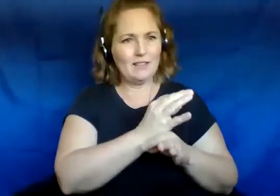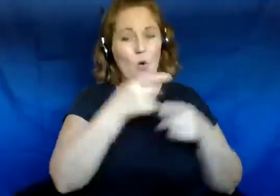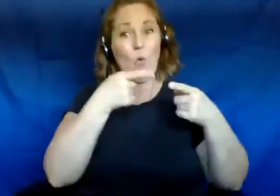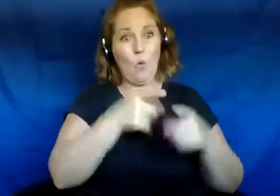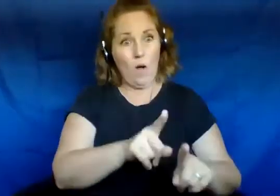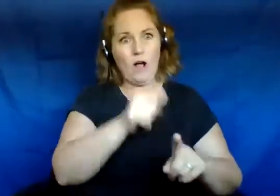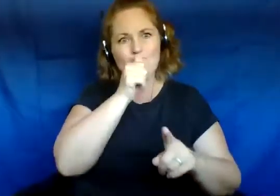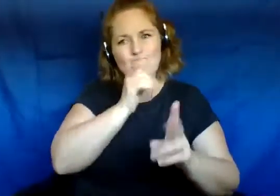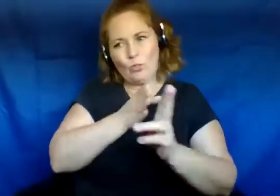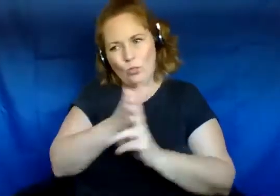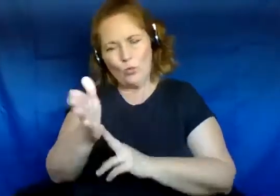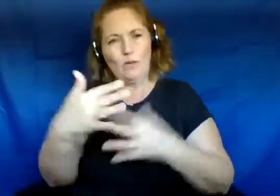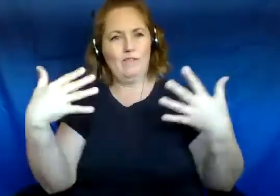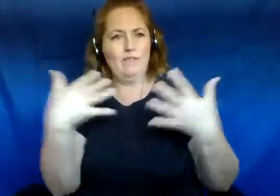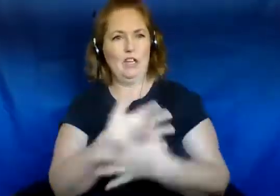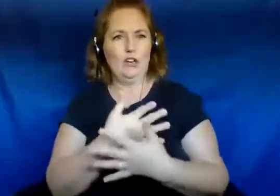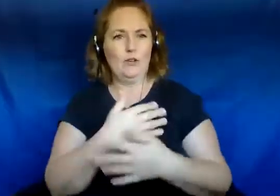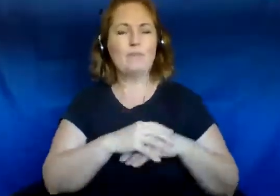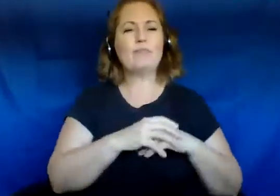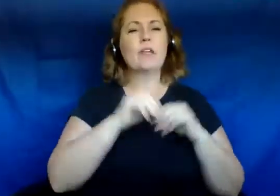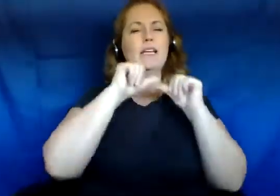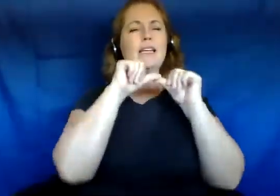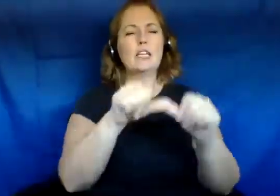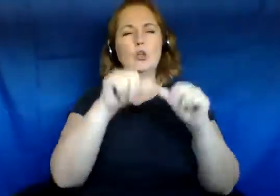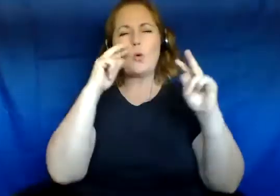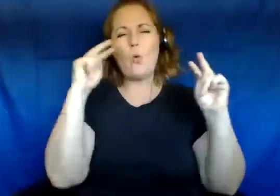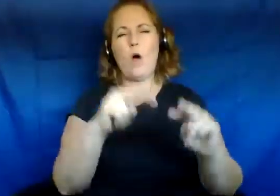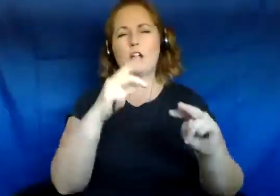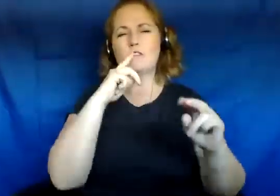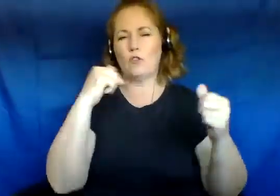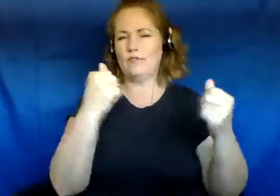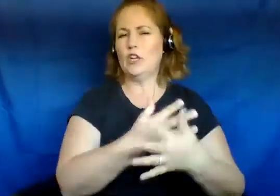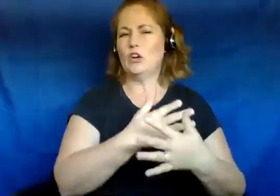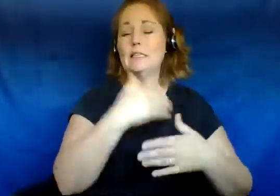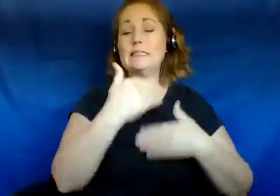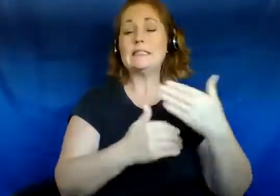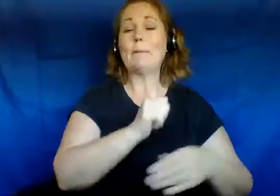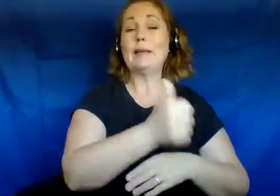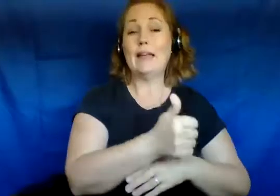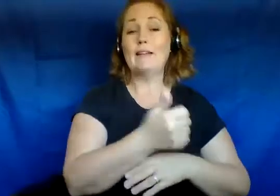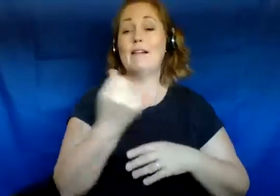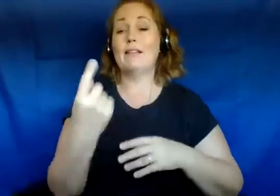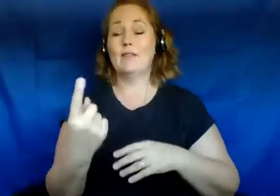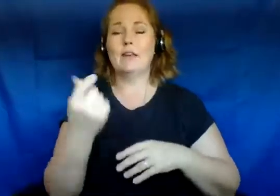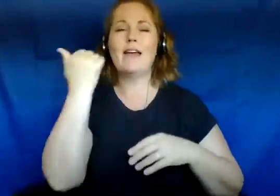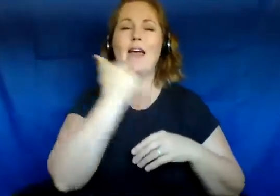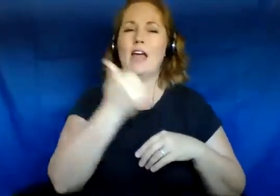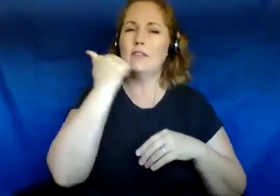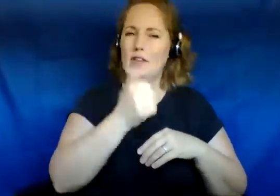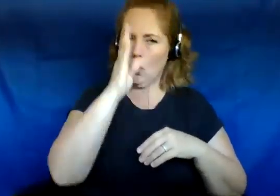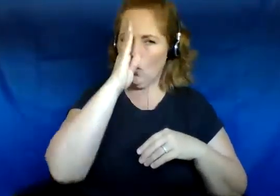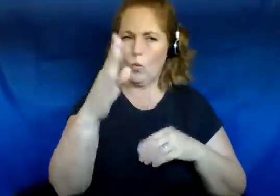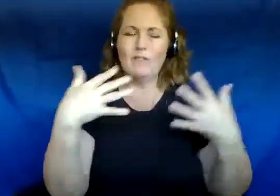through fear. Continue to watch for fear in step 10 and 11. Every day we're going to have